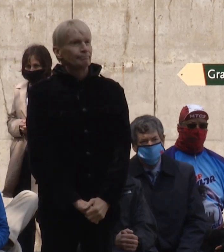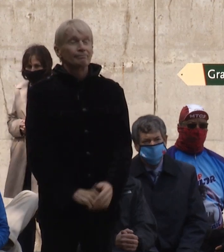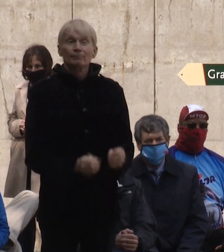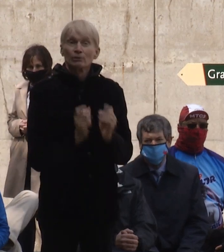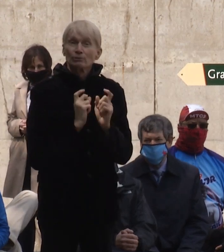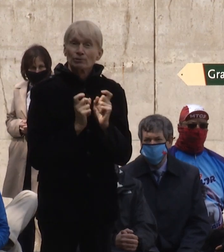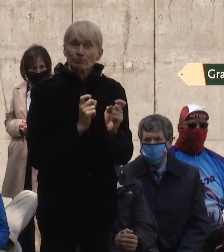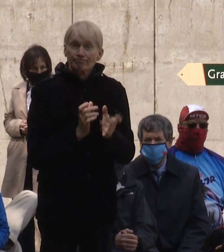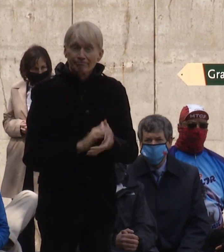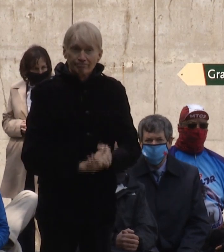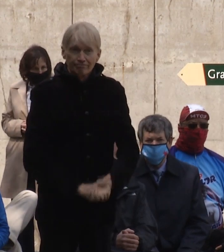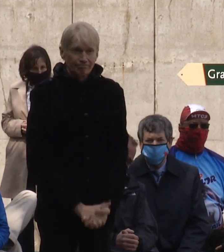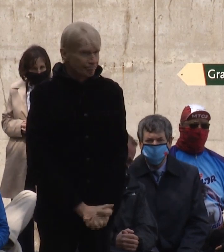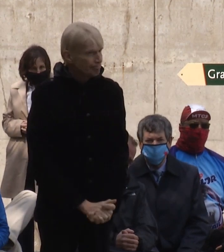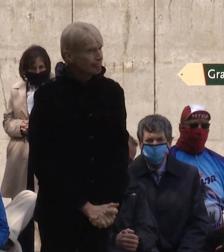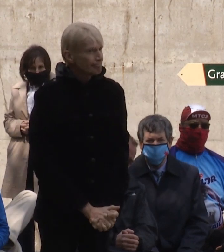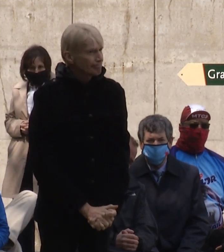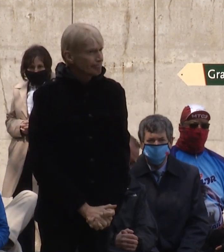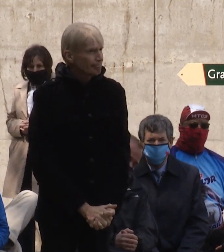Any other questions?